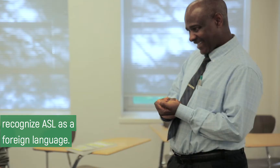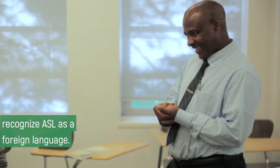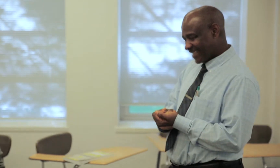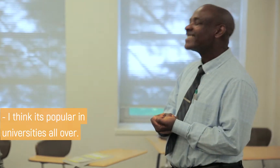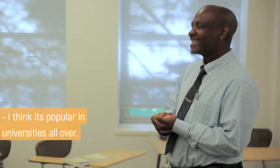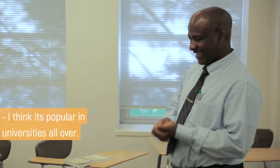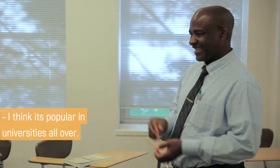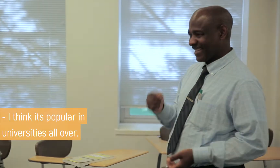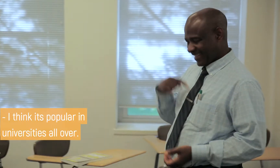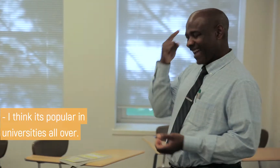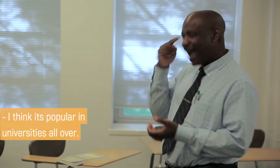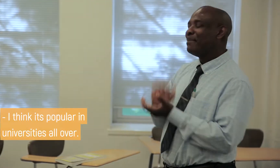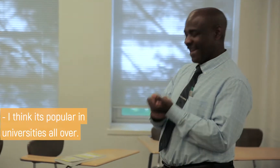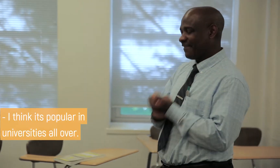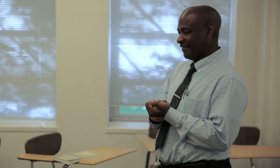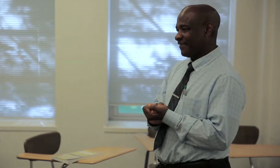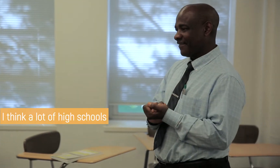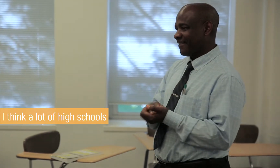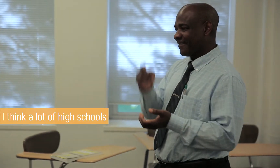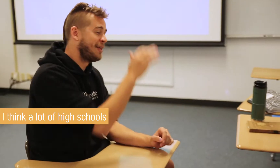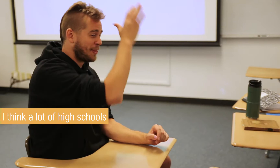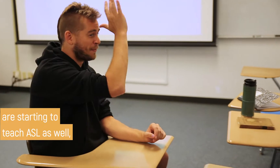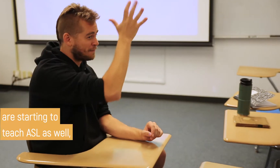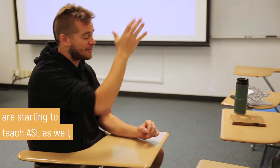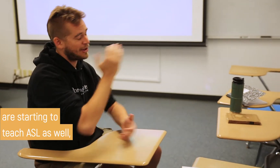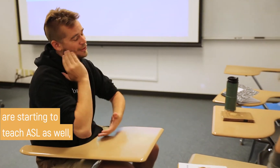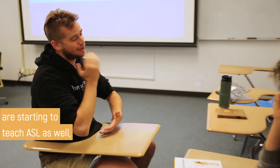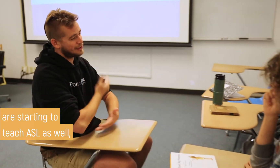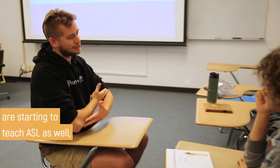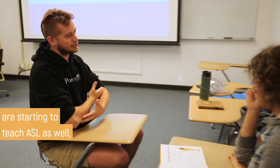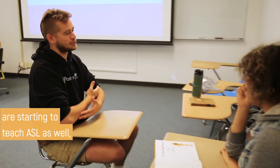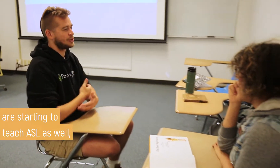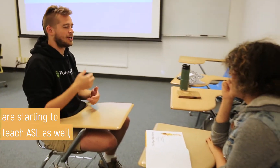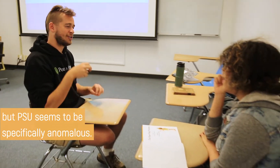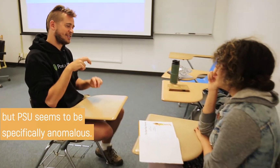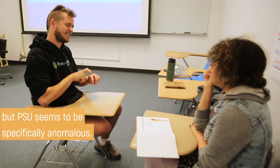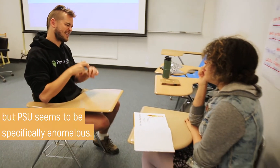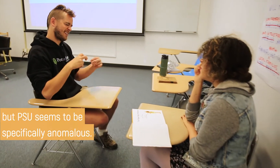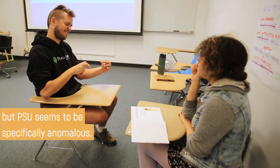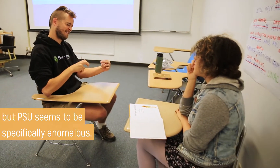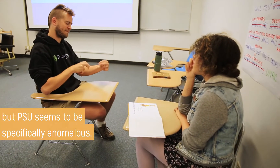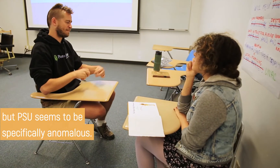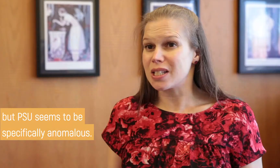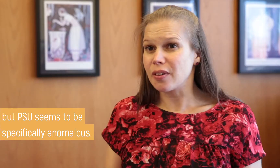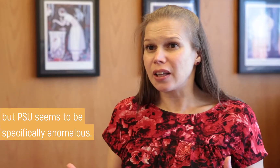I think it's popular in universities all over. I think a lot of high schools are starting to teach ASL as well, but PSU seems to be specifically